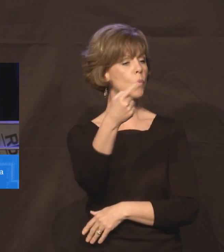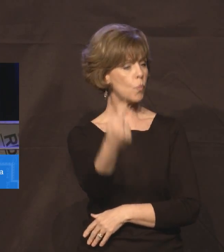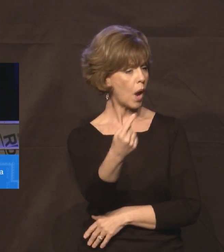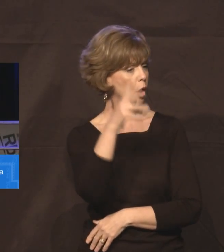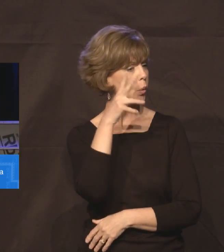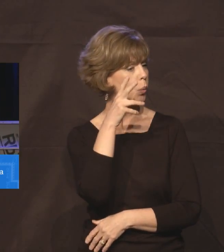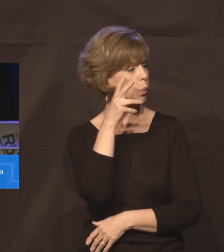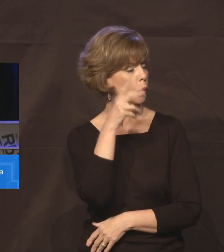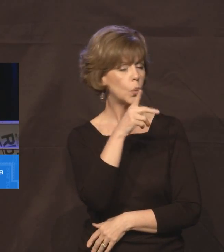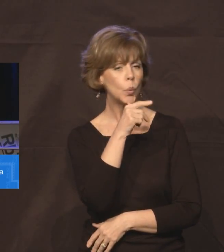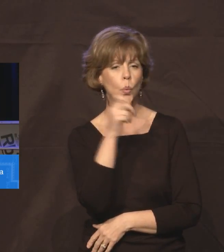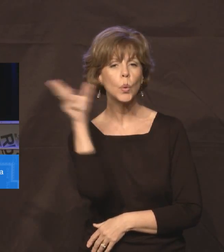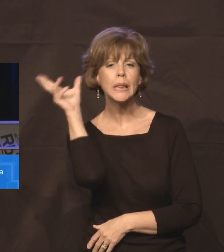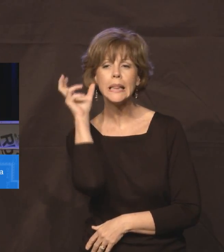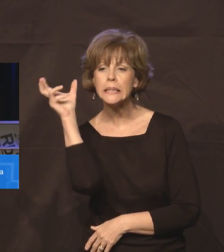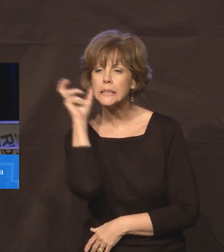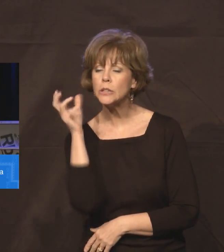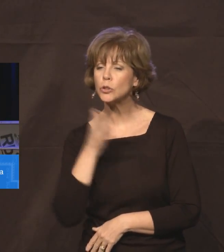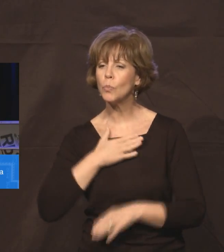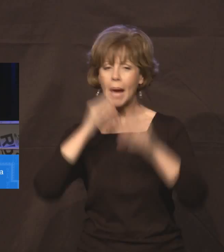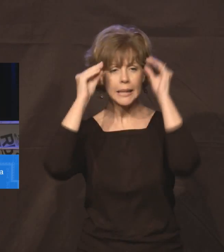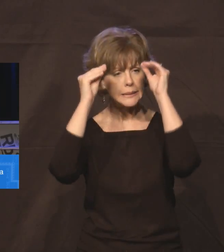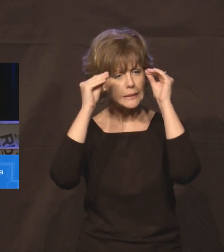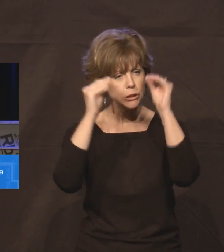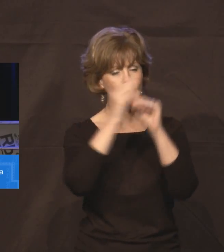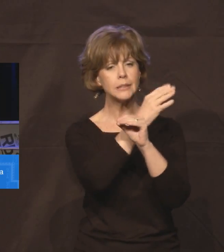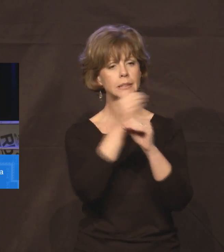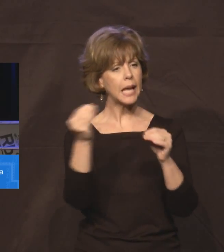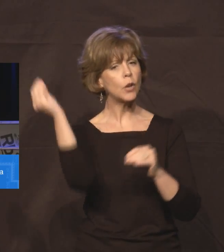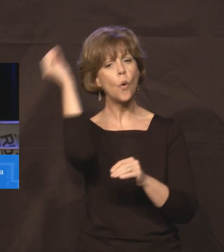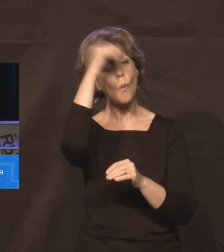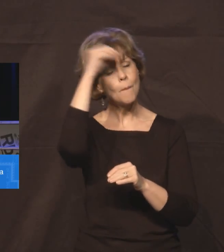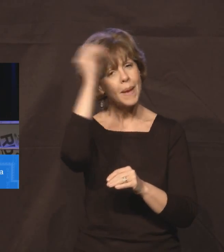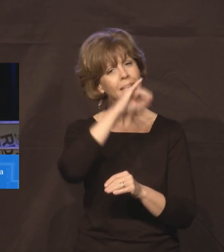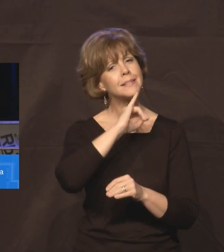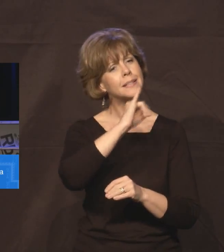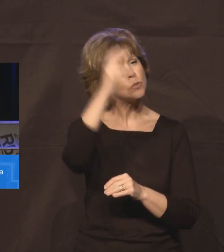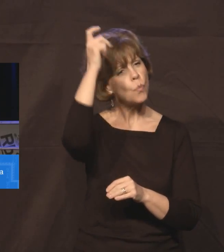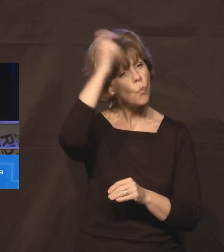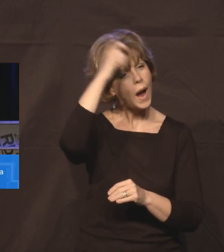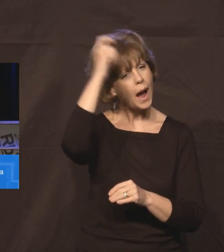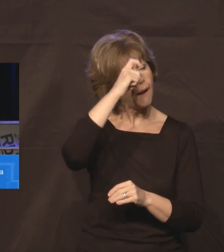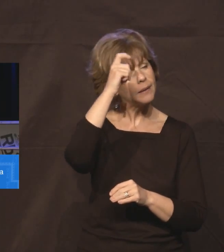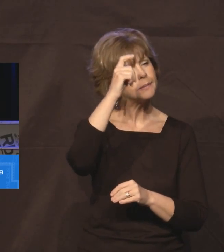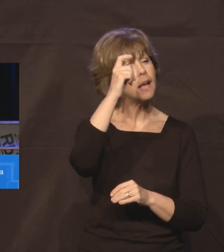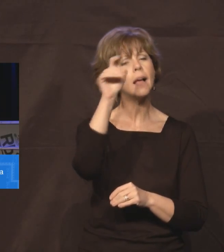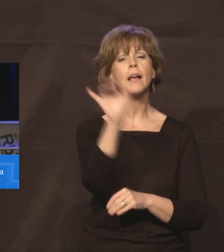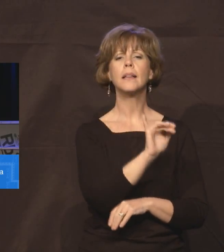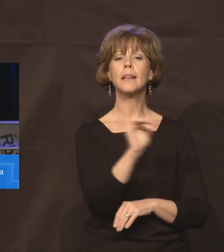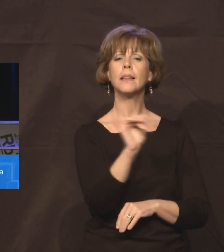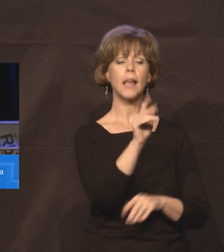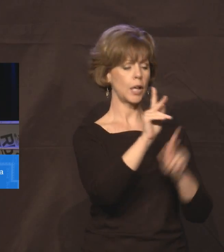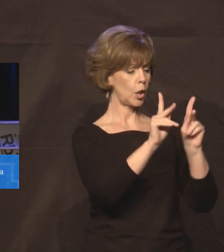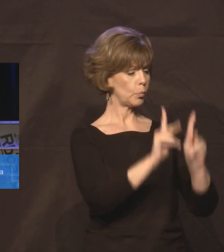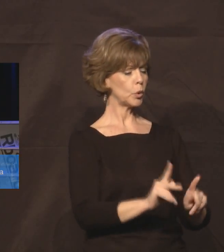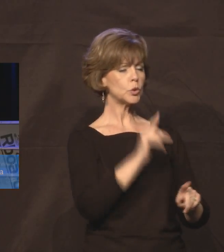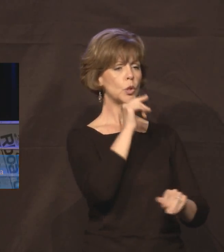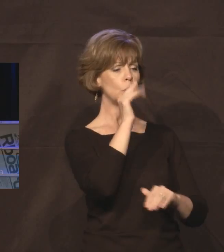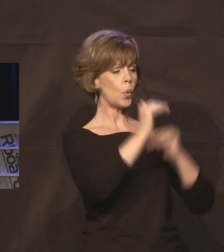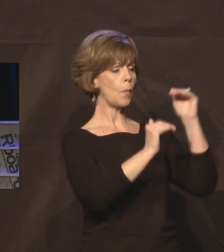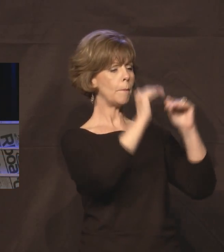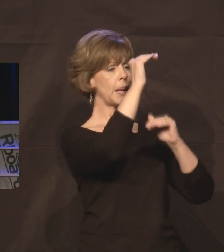teaching and follows it is wise, like a person who builds a house on solid rock. You know, I